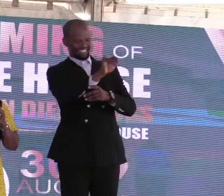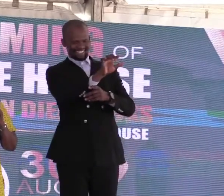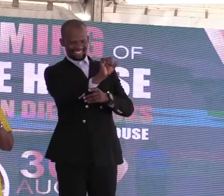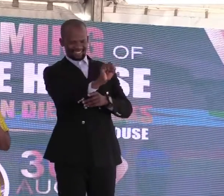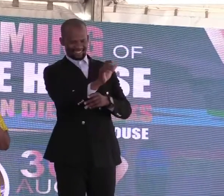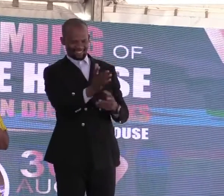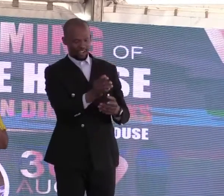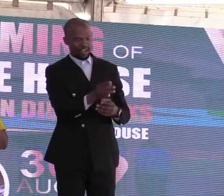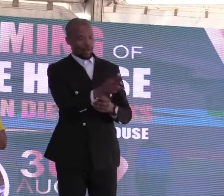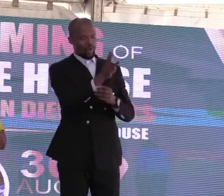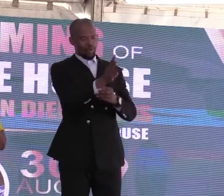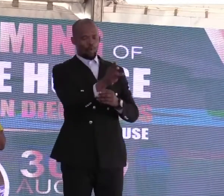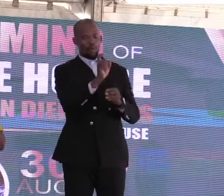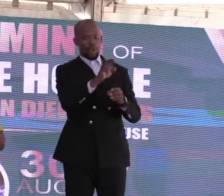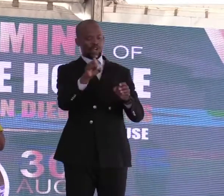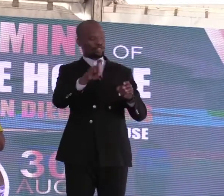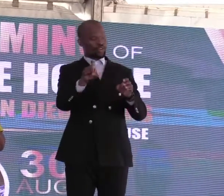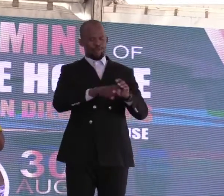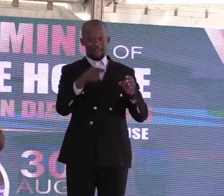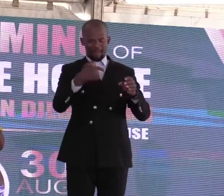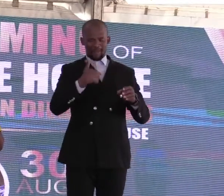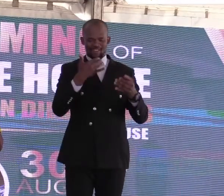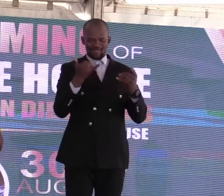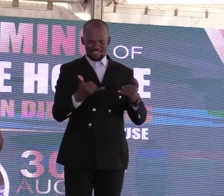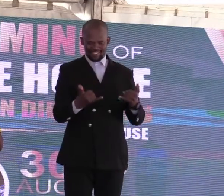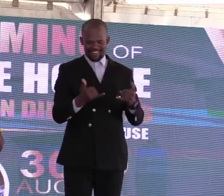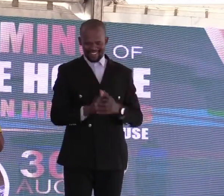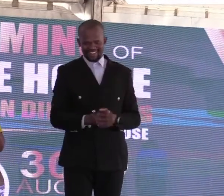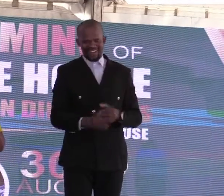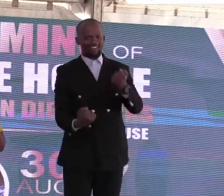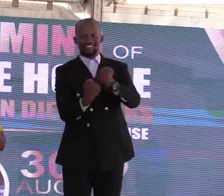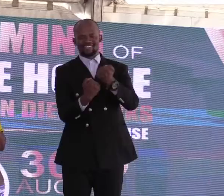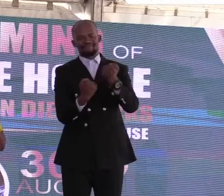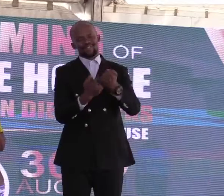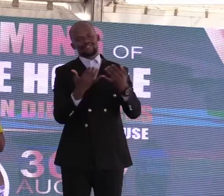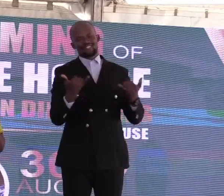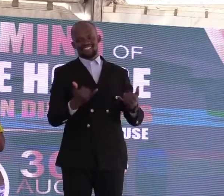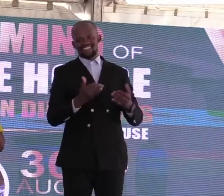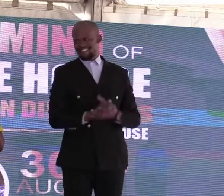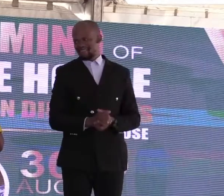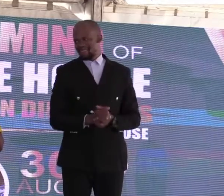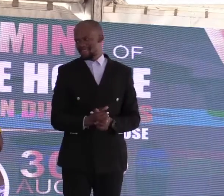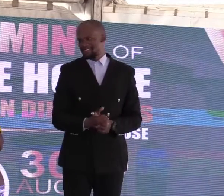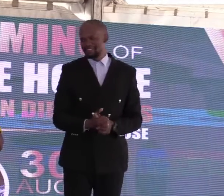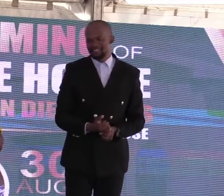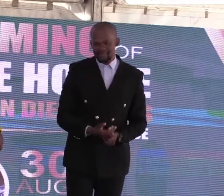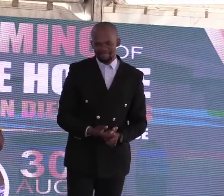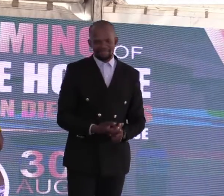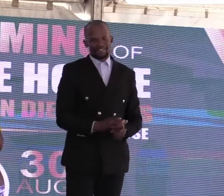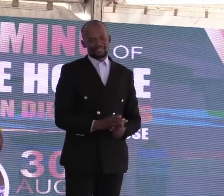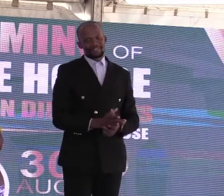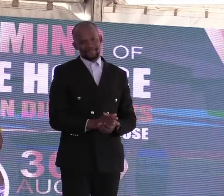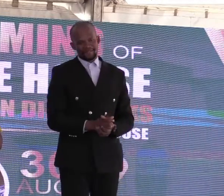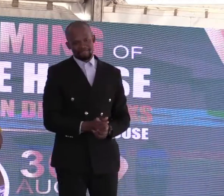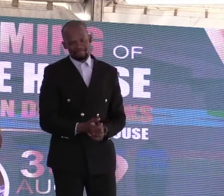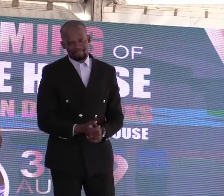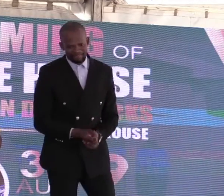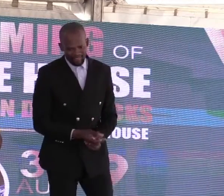she will join me today to be my support. With that said, let's get